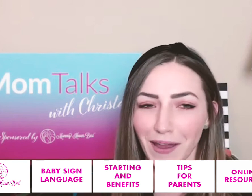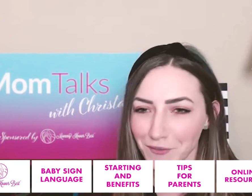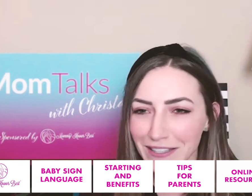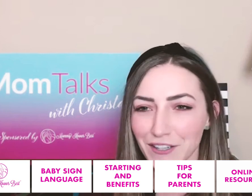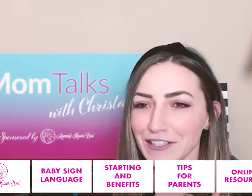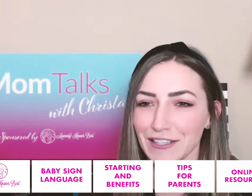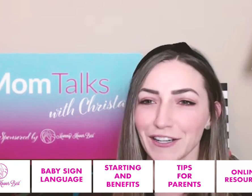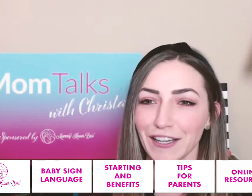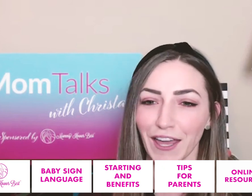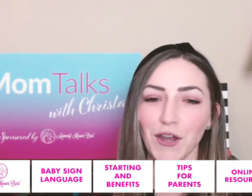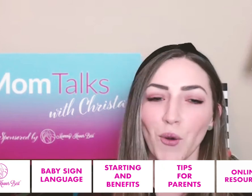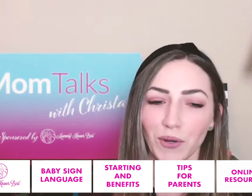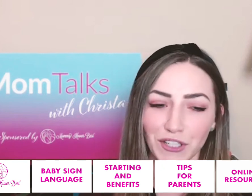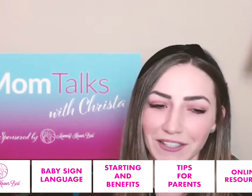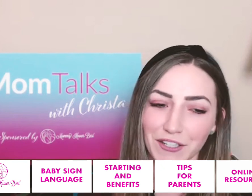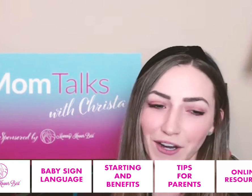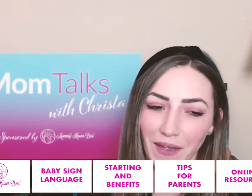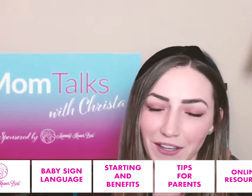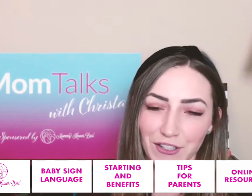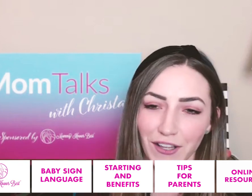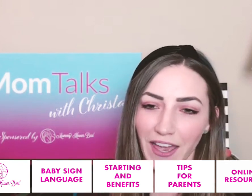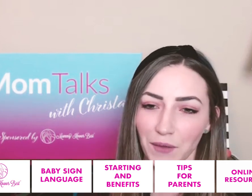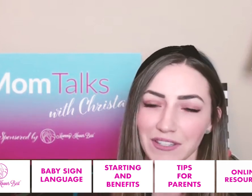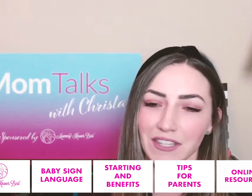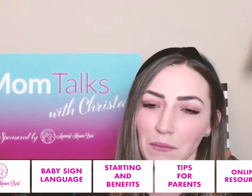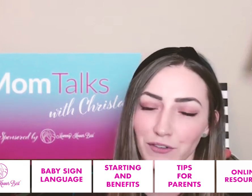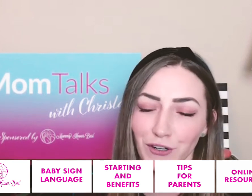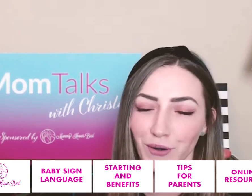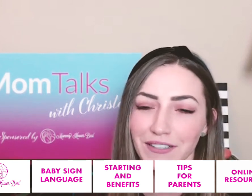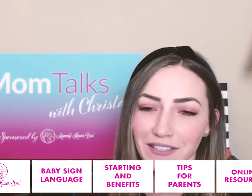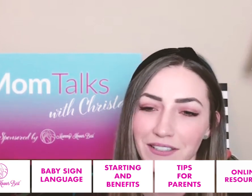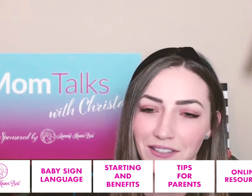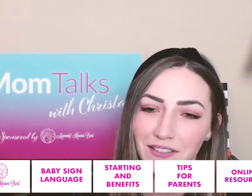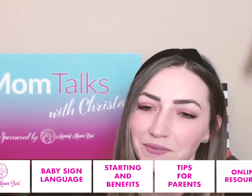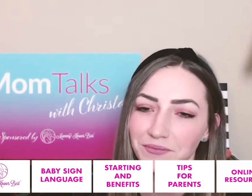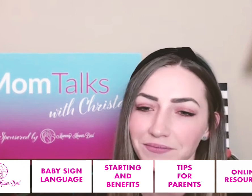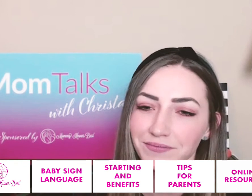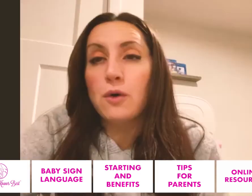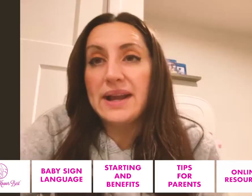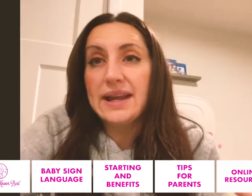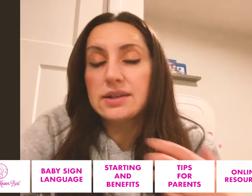missed it or needs to hear it again, what's your Instagram handle and what's the name of your course? So my handle is